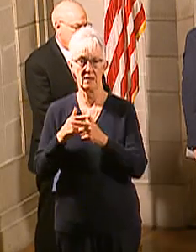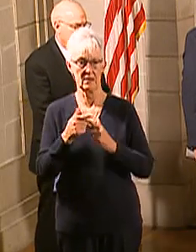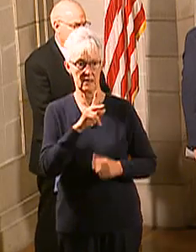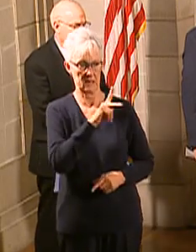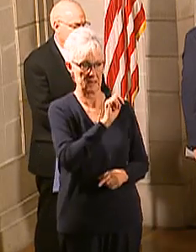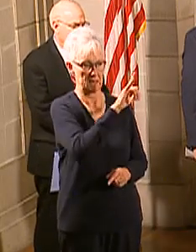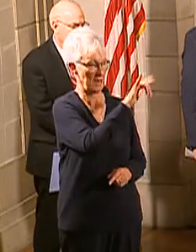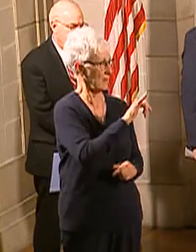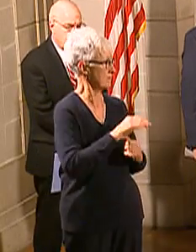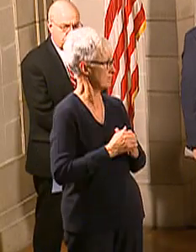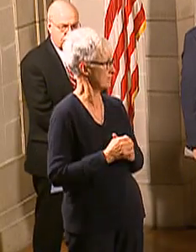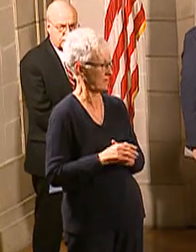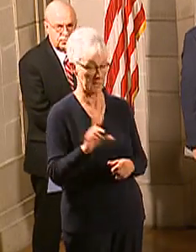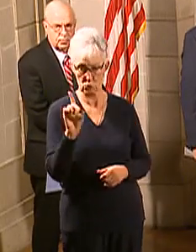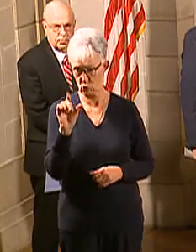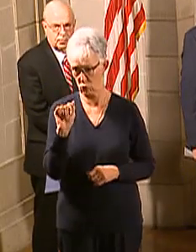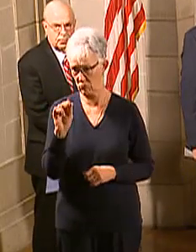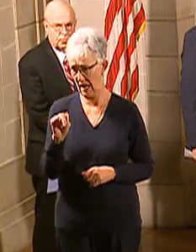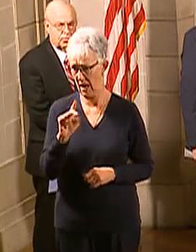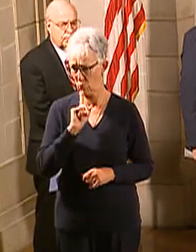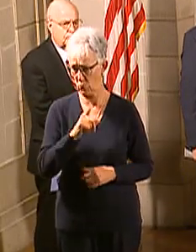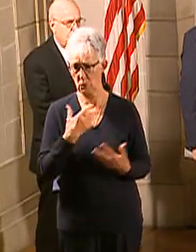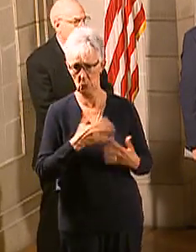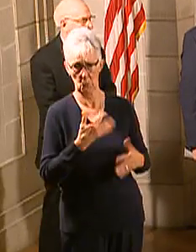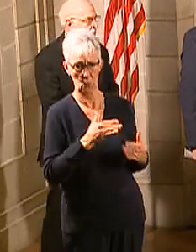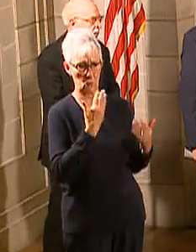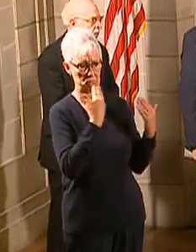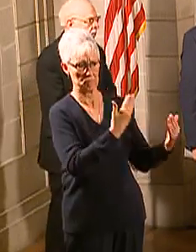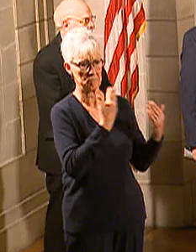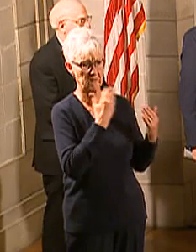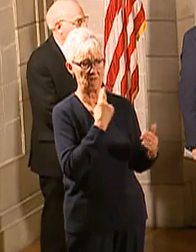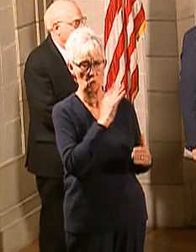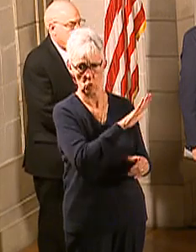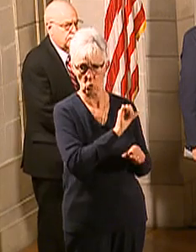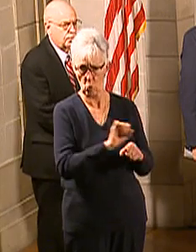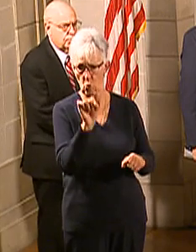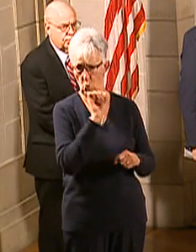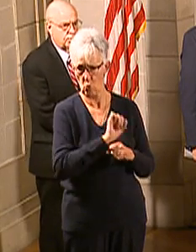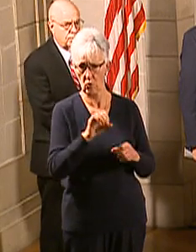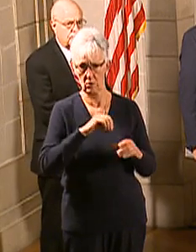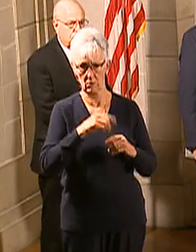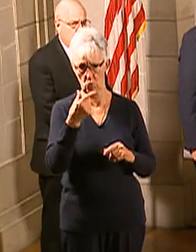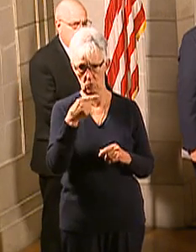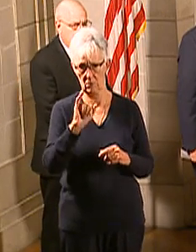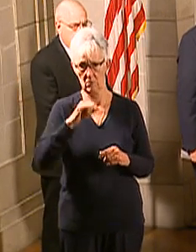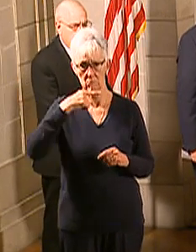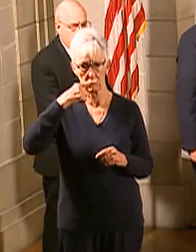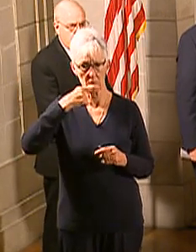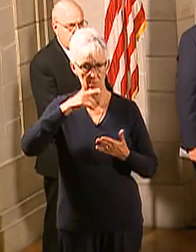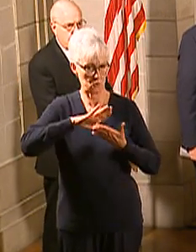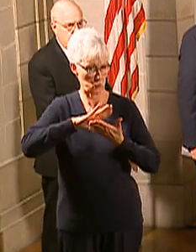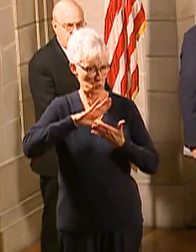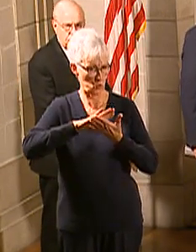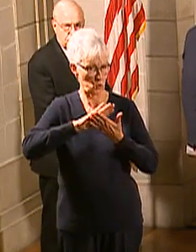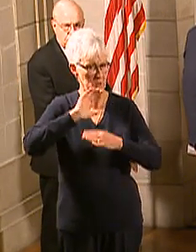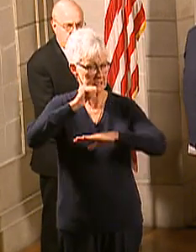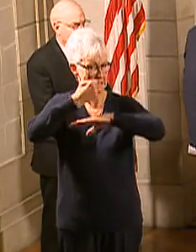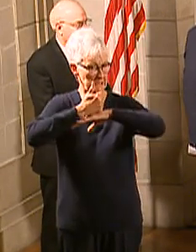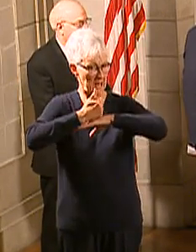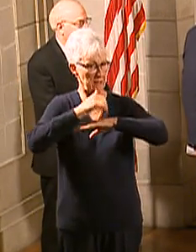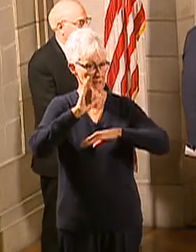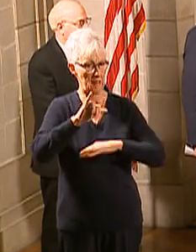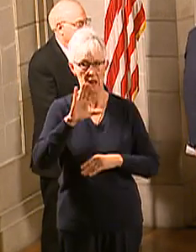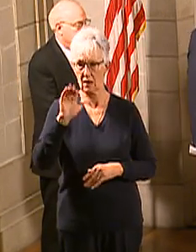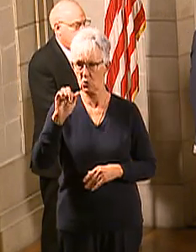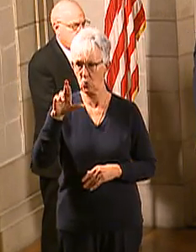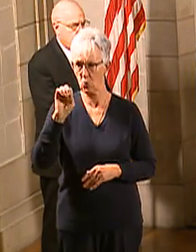But Dan, again, I just so appreciate the groundbreaking work you've done in Grand Island Public Schools by establishing the Career Pathways Institute. I was totally